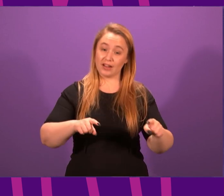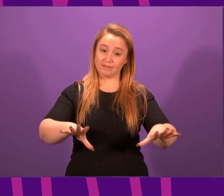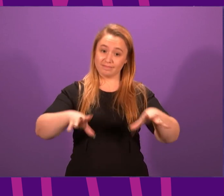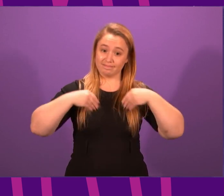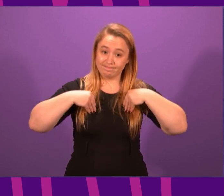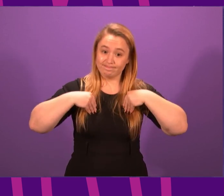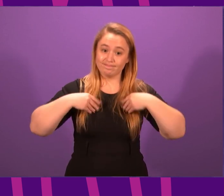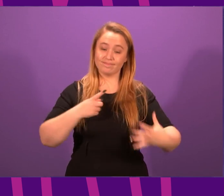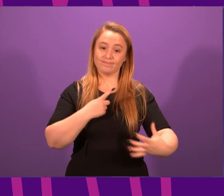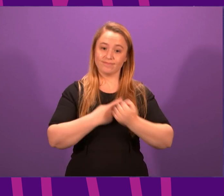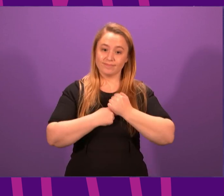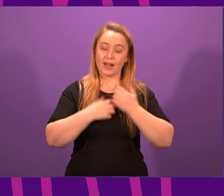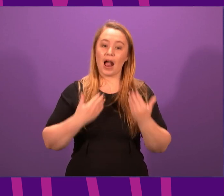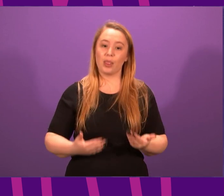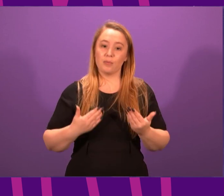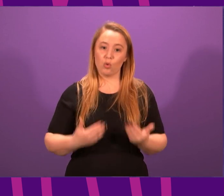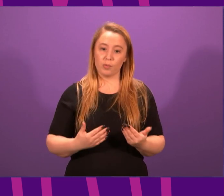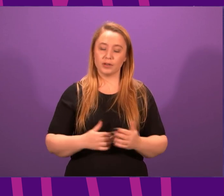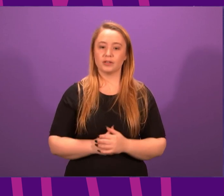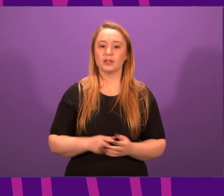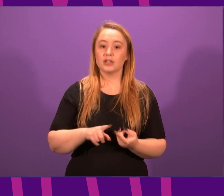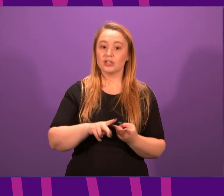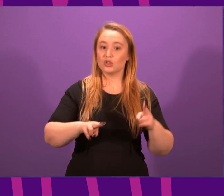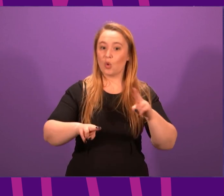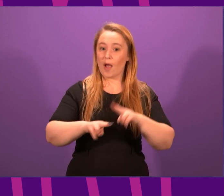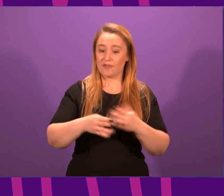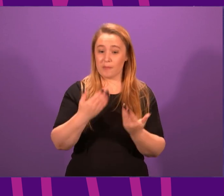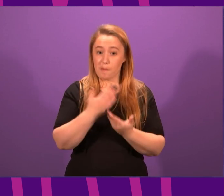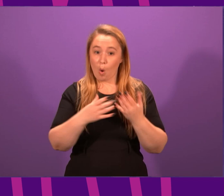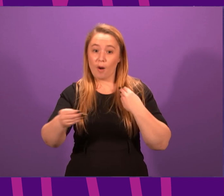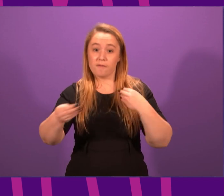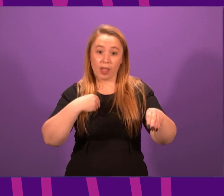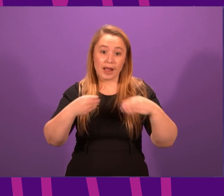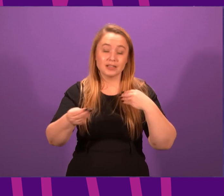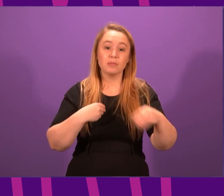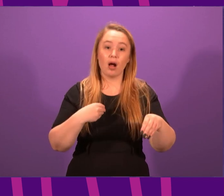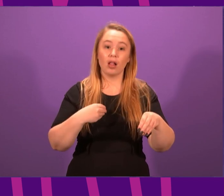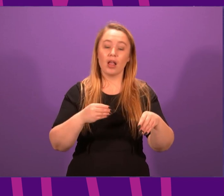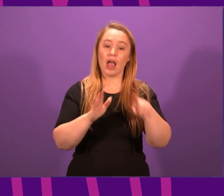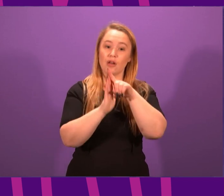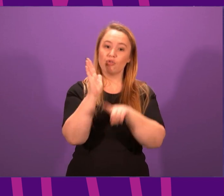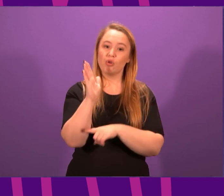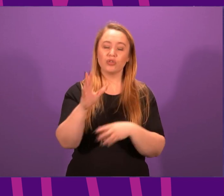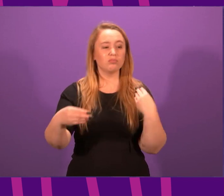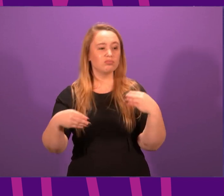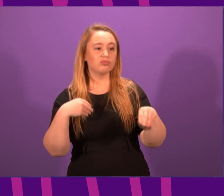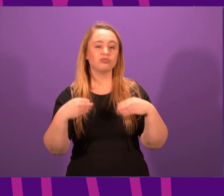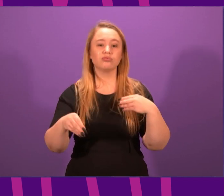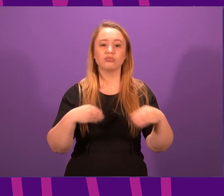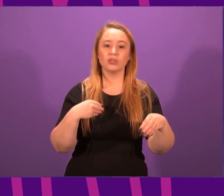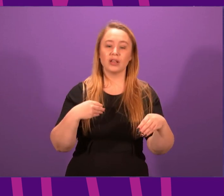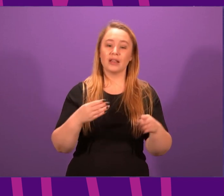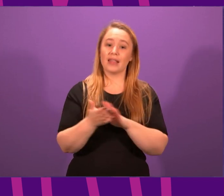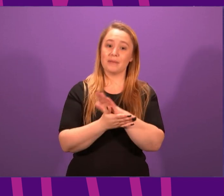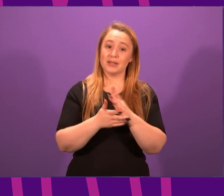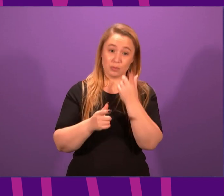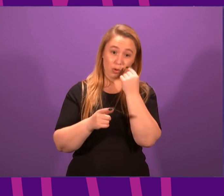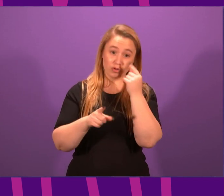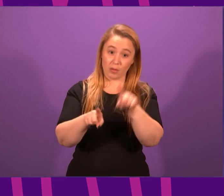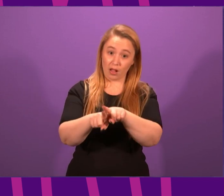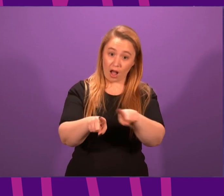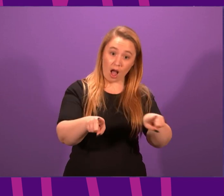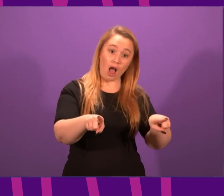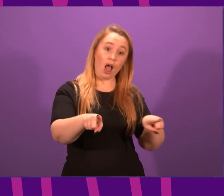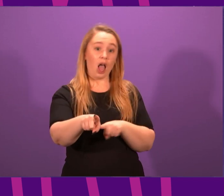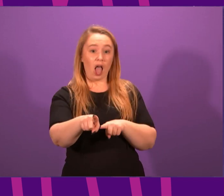infection. Our judgment is that to ease up any more at this stage, particularly as our progress remains so fragile, could risk